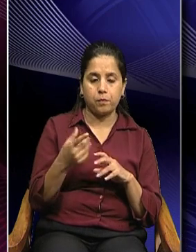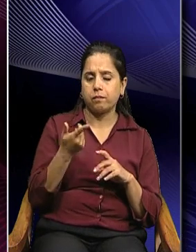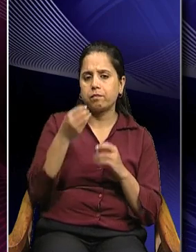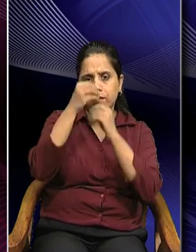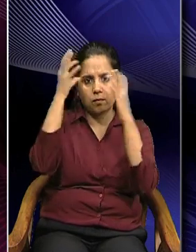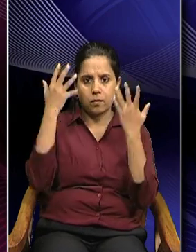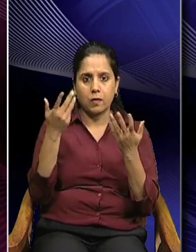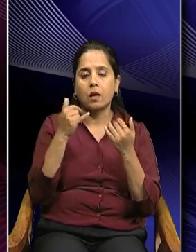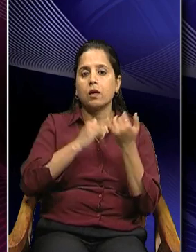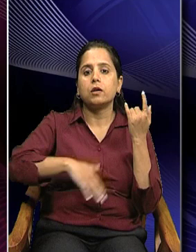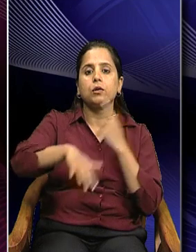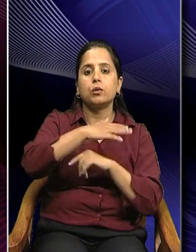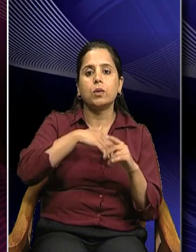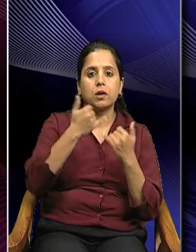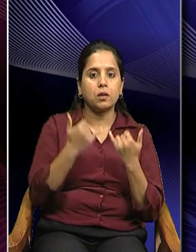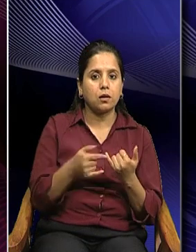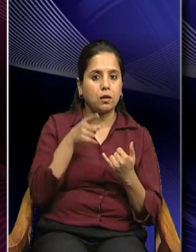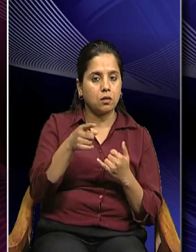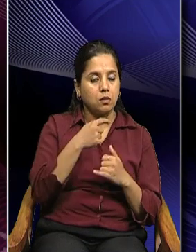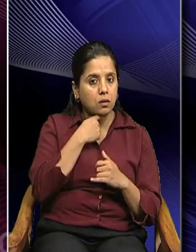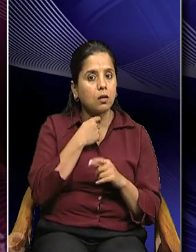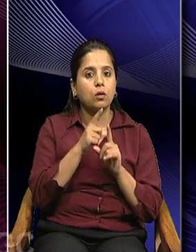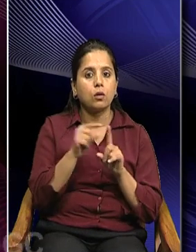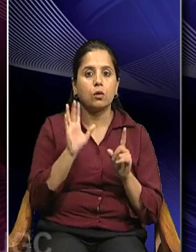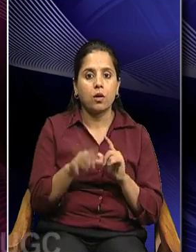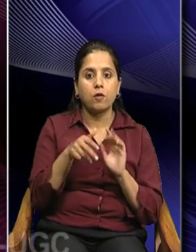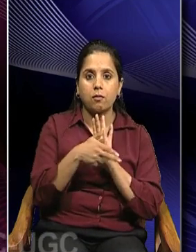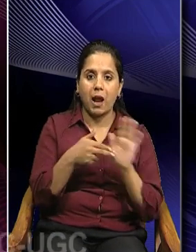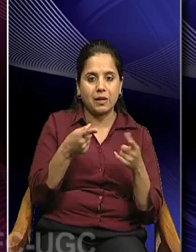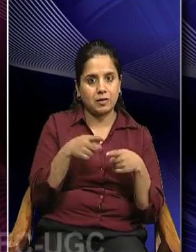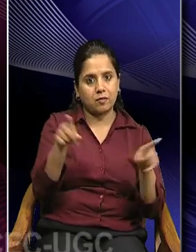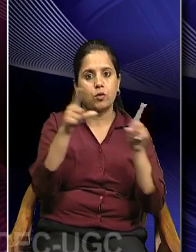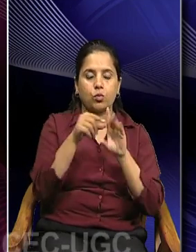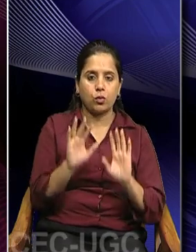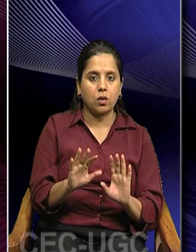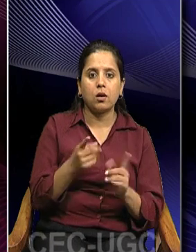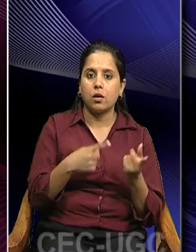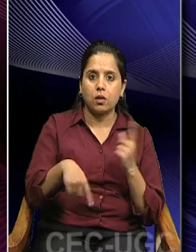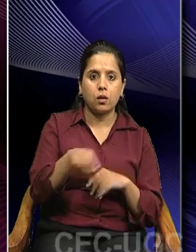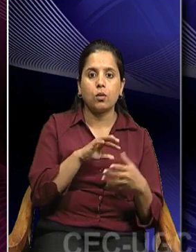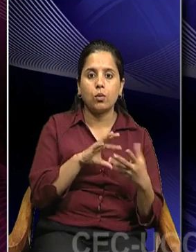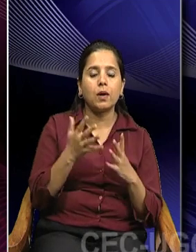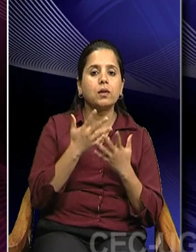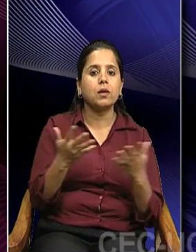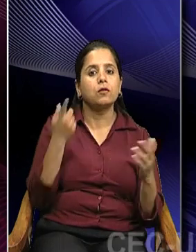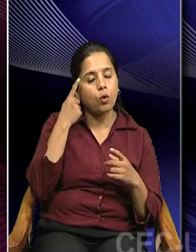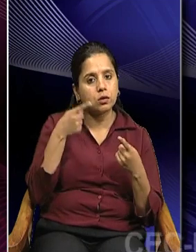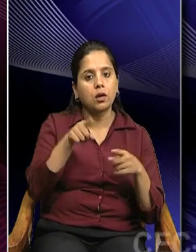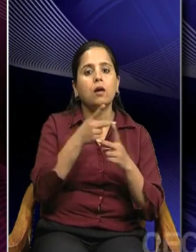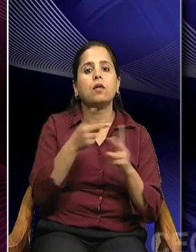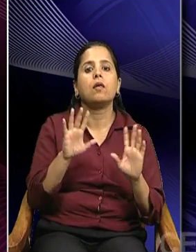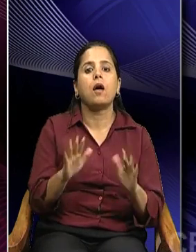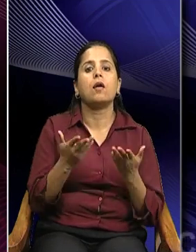Imagine a situation where you are creating your brand on your own. you are creating a product for your own